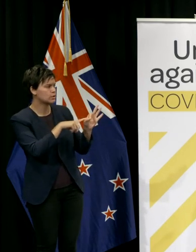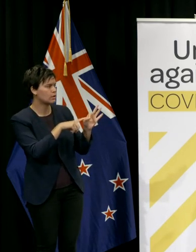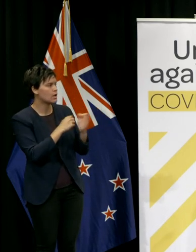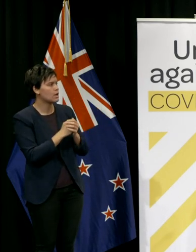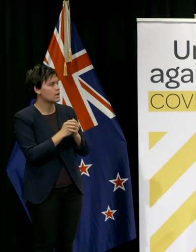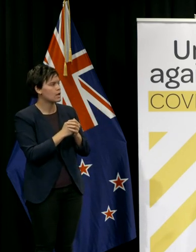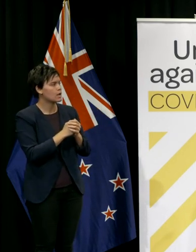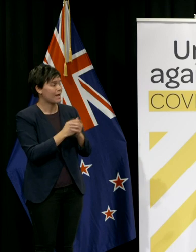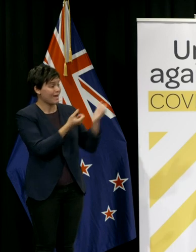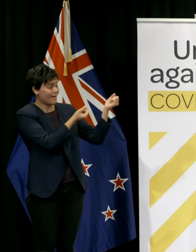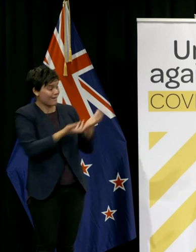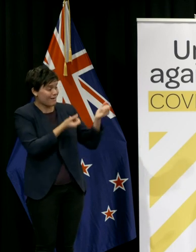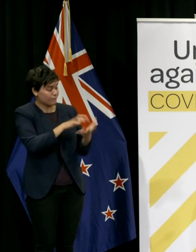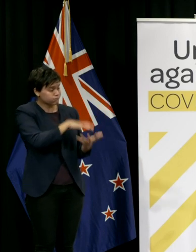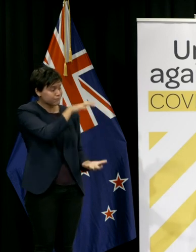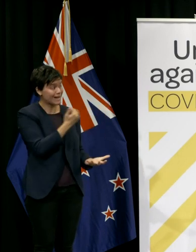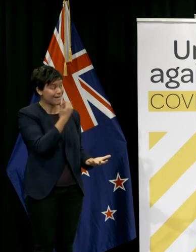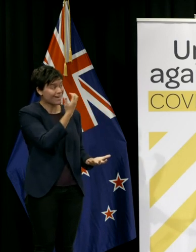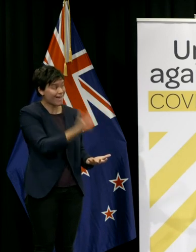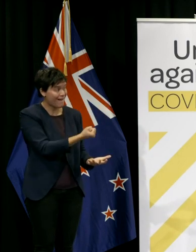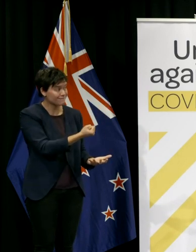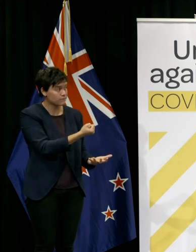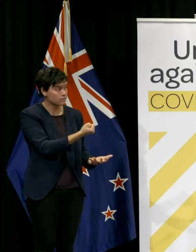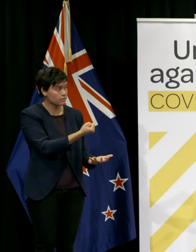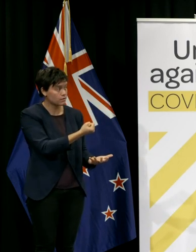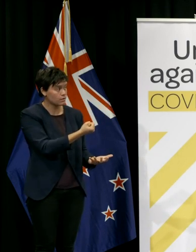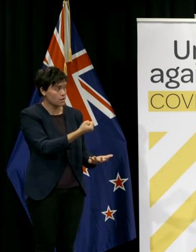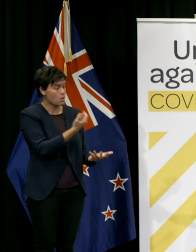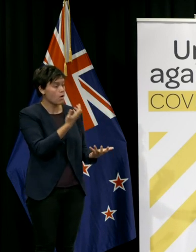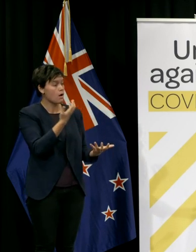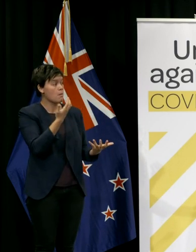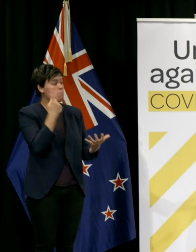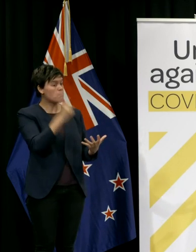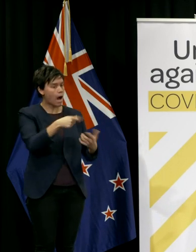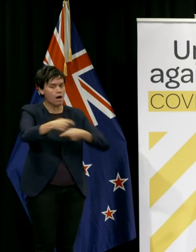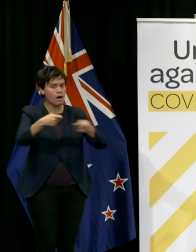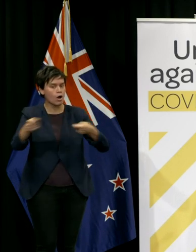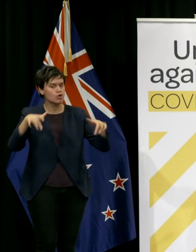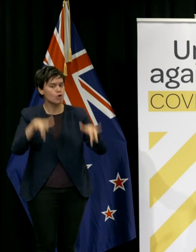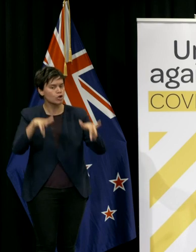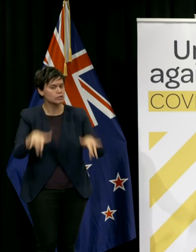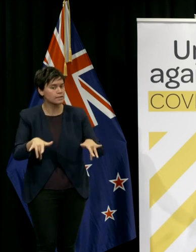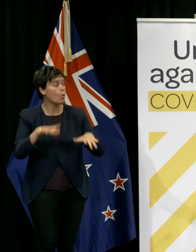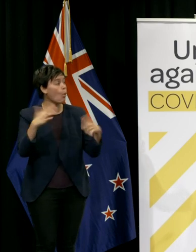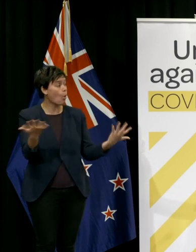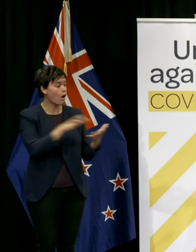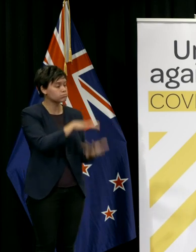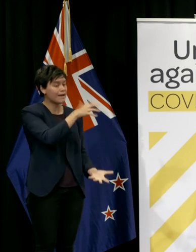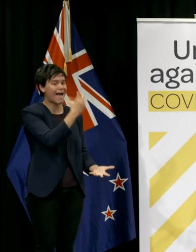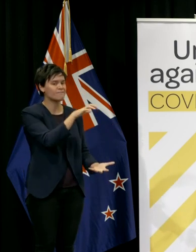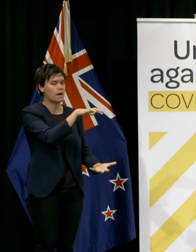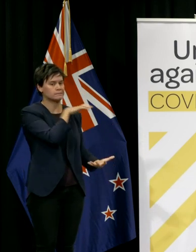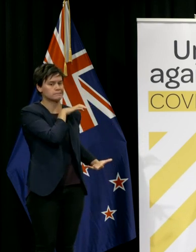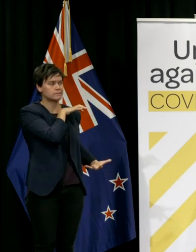or is it distribution? Do we have enough, and is it just not quite getting there, or are you holding back for the reasons that you talked